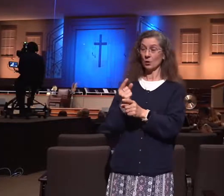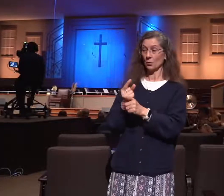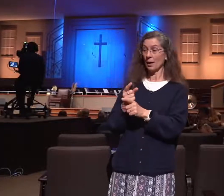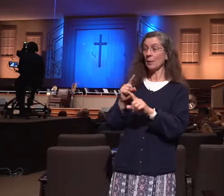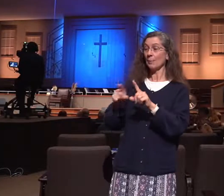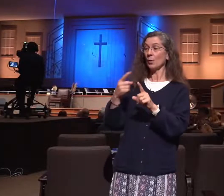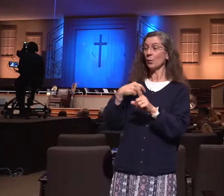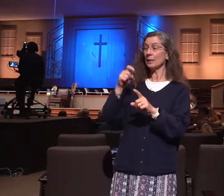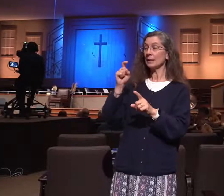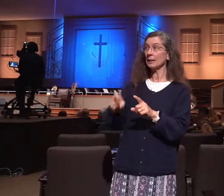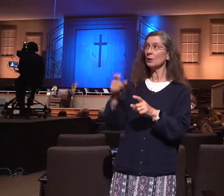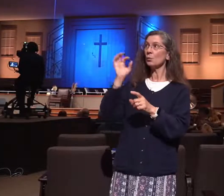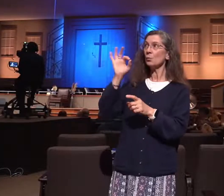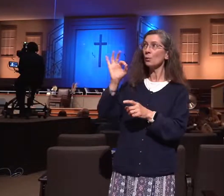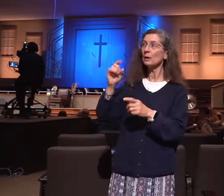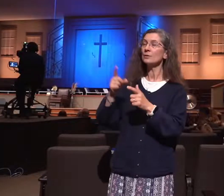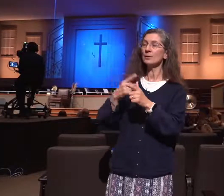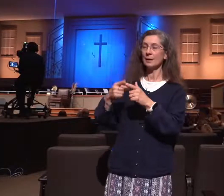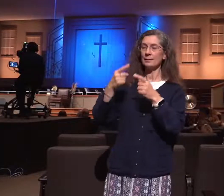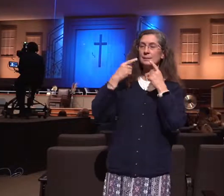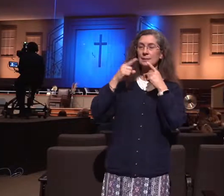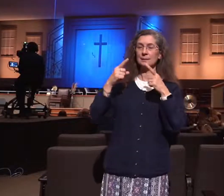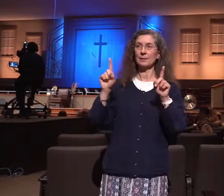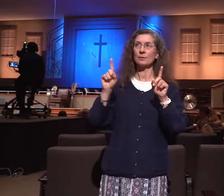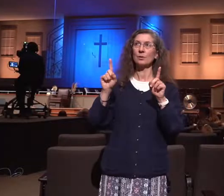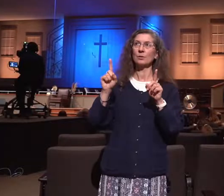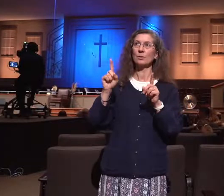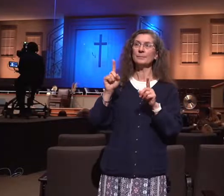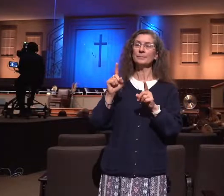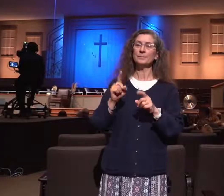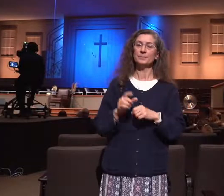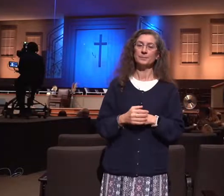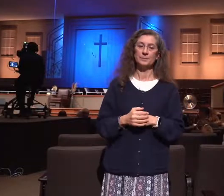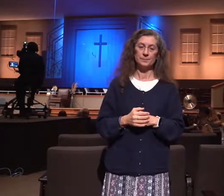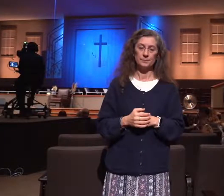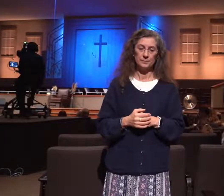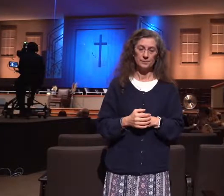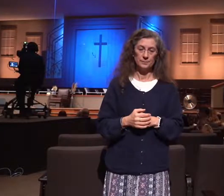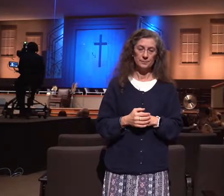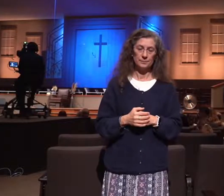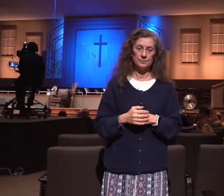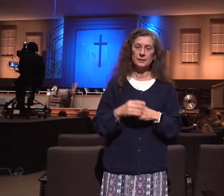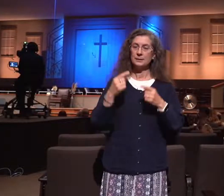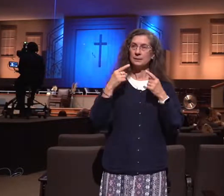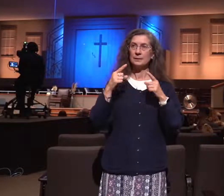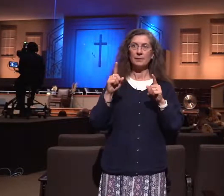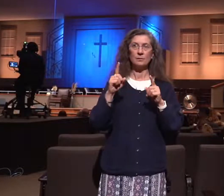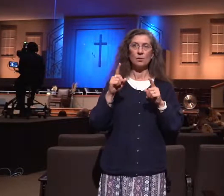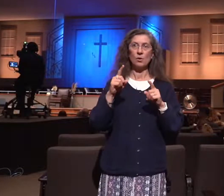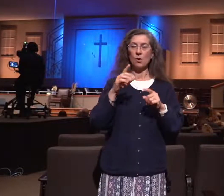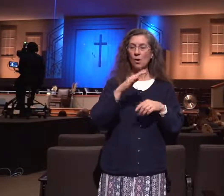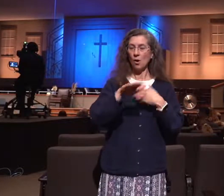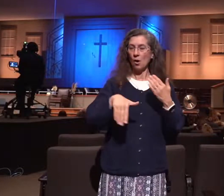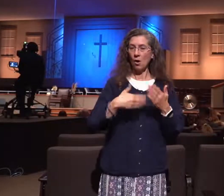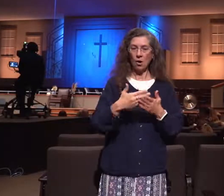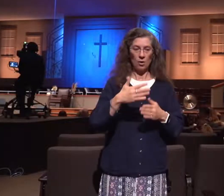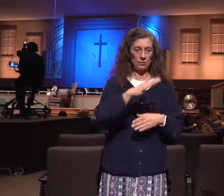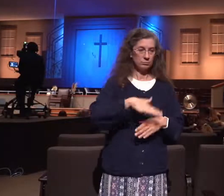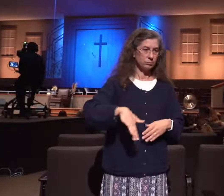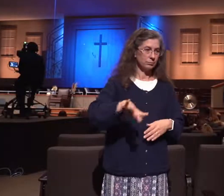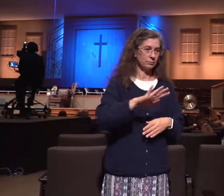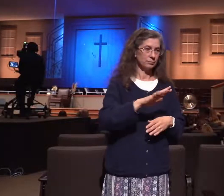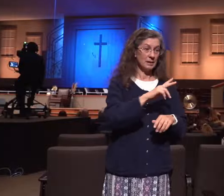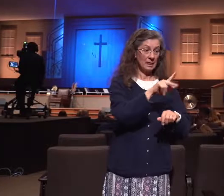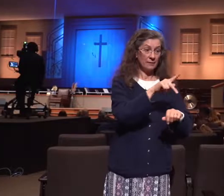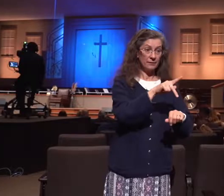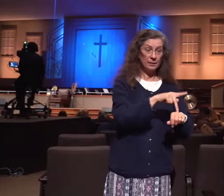preach it and tell the people what it's all about, it'll work anywhere in the world. Worked in the Philippines. I never will forget in